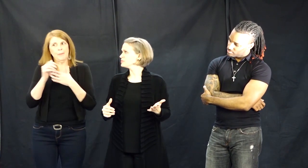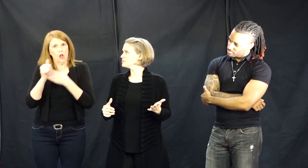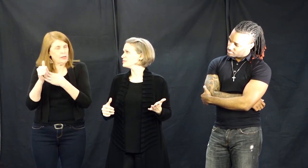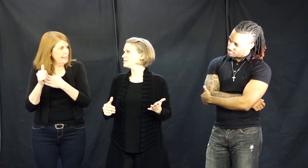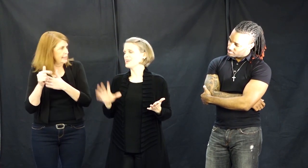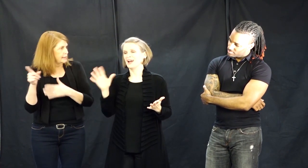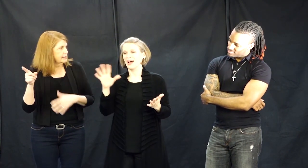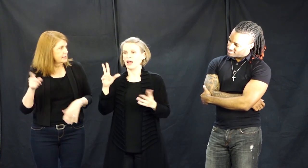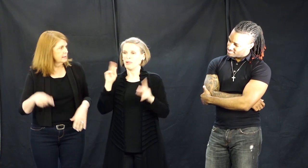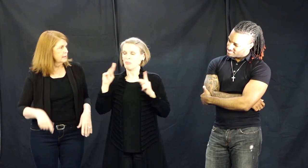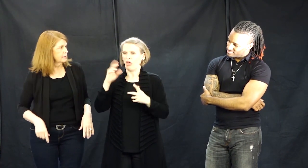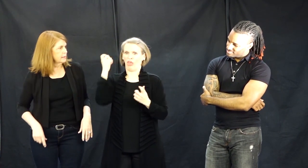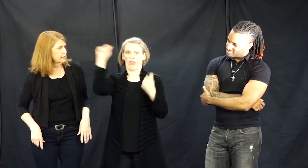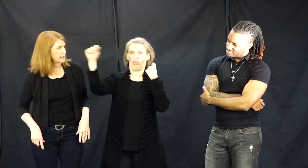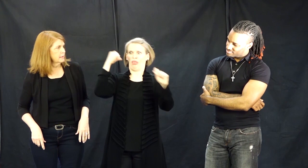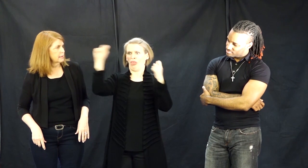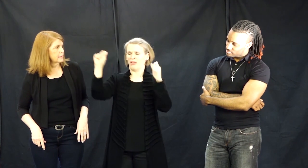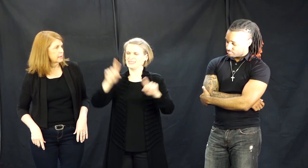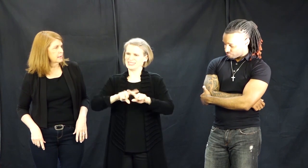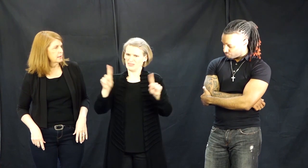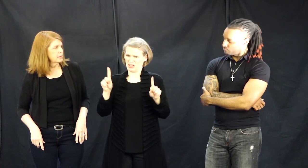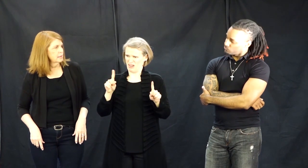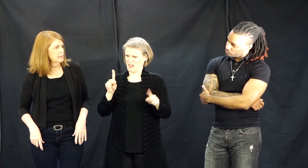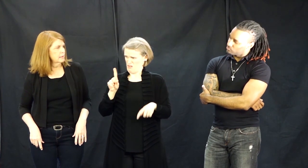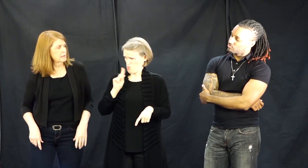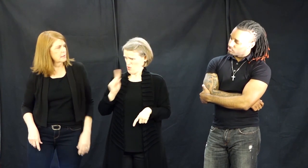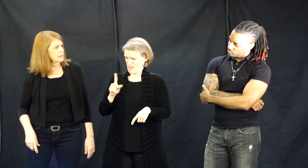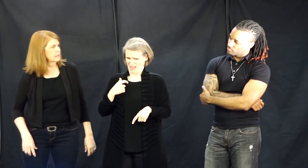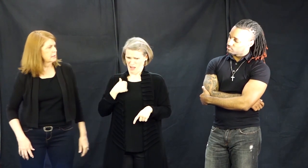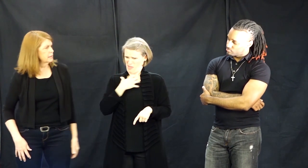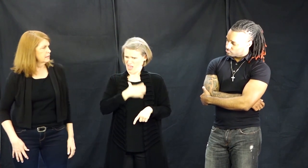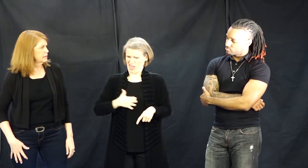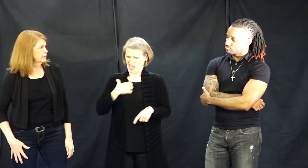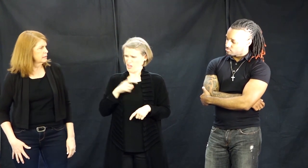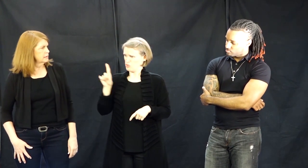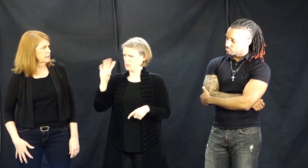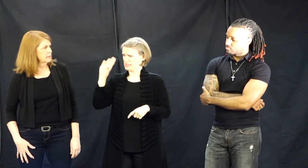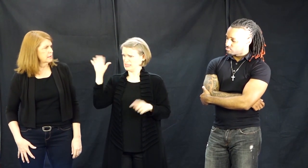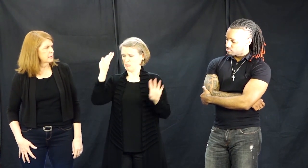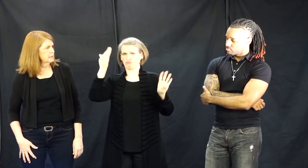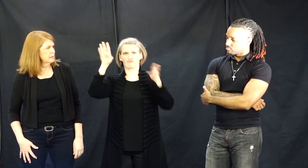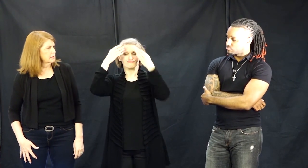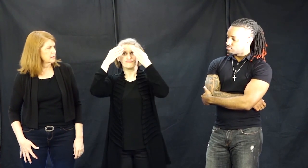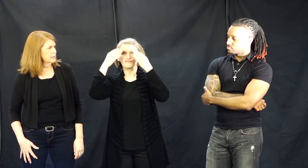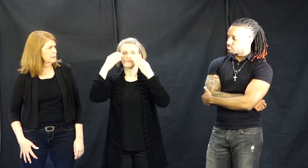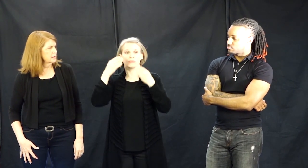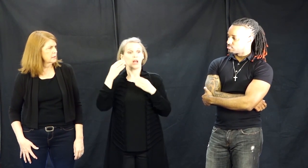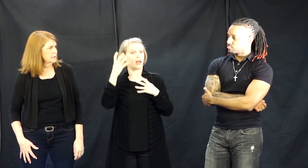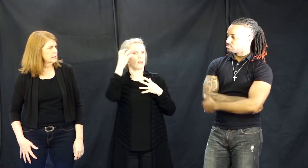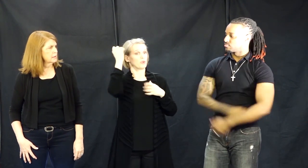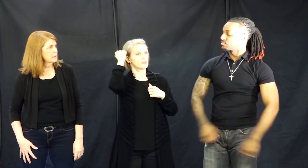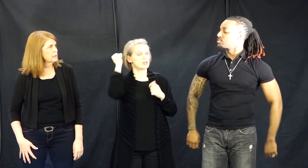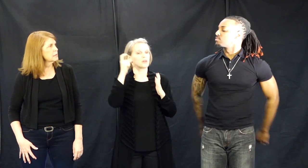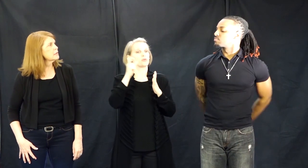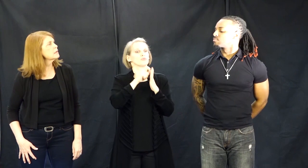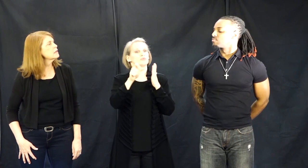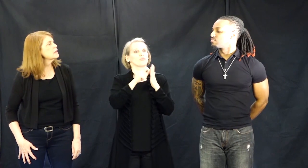are rioting. There's a difference. Frankly, it's a little disquieting. You would let your ideals blind you to reality. Hamilton, sir, draft a statement of